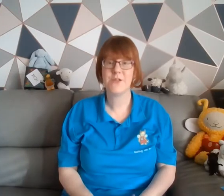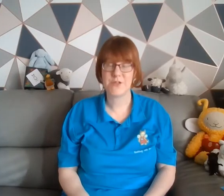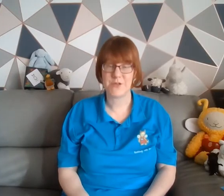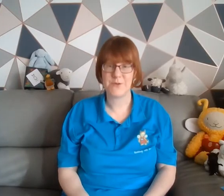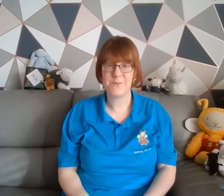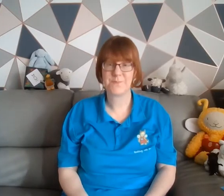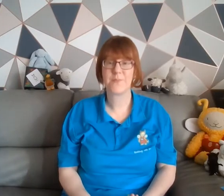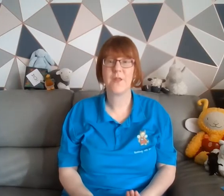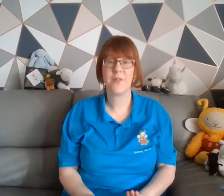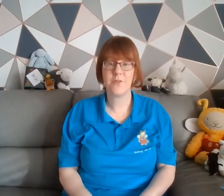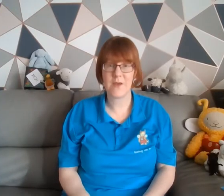two, three.